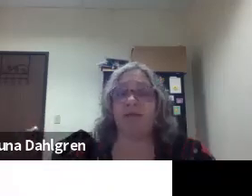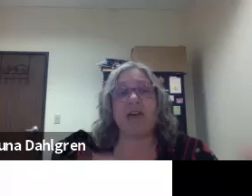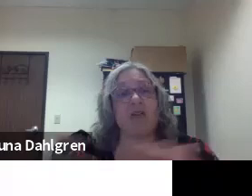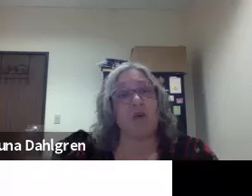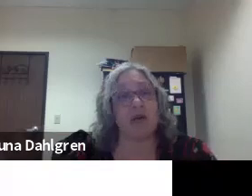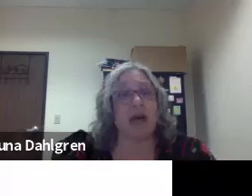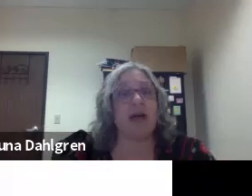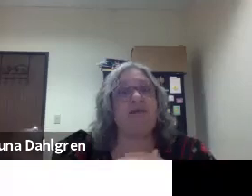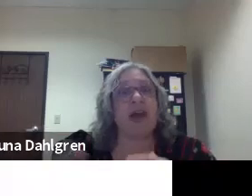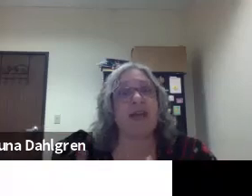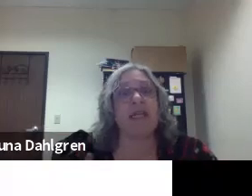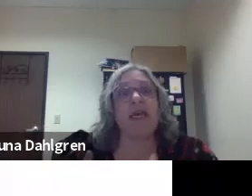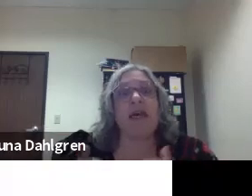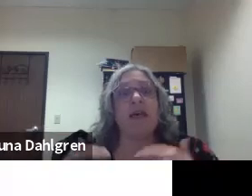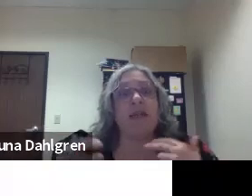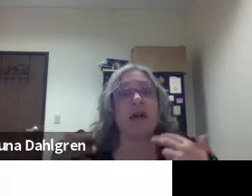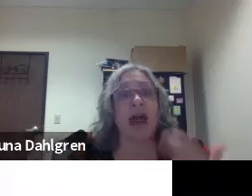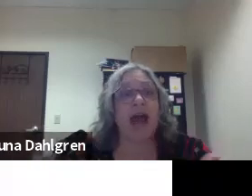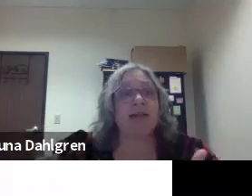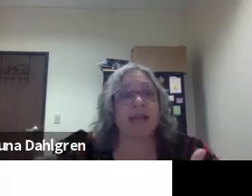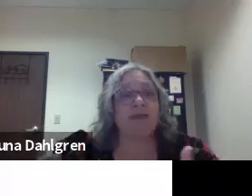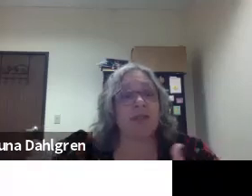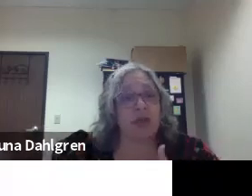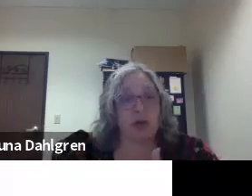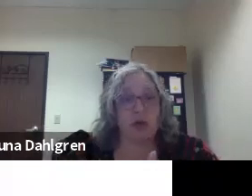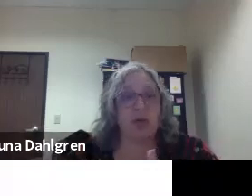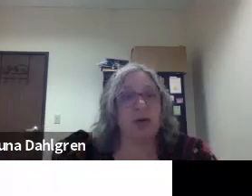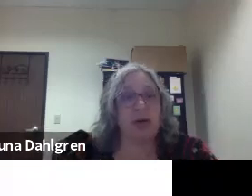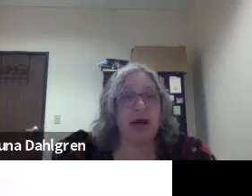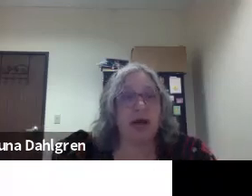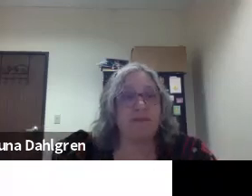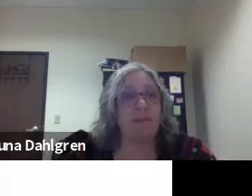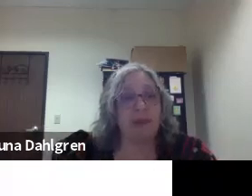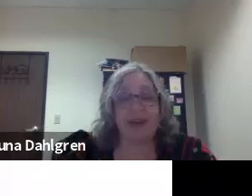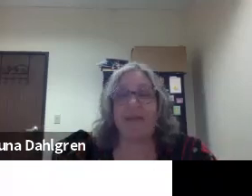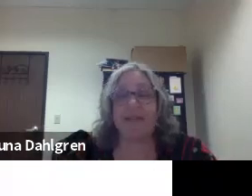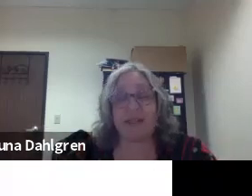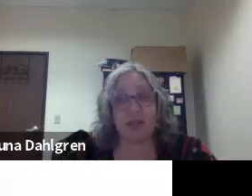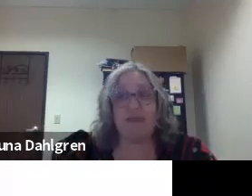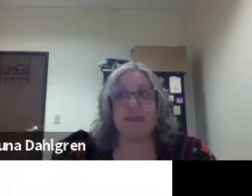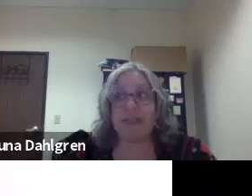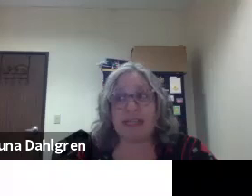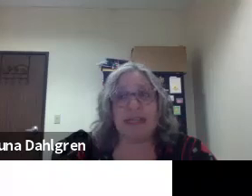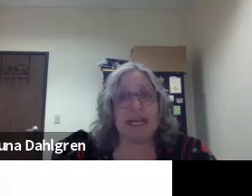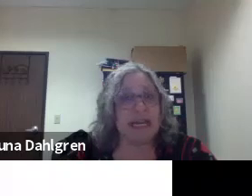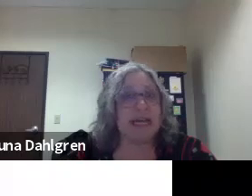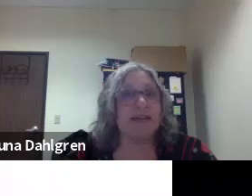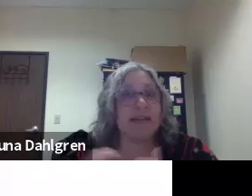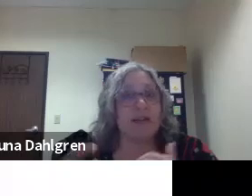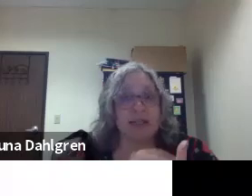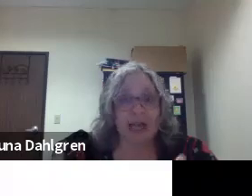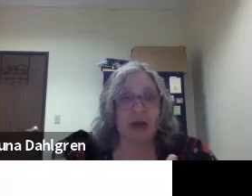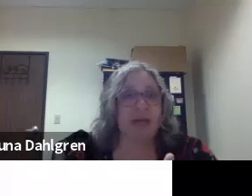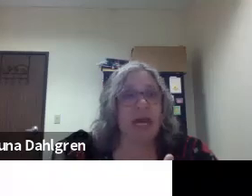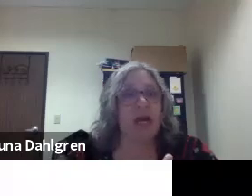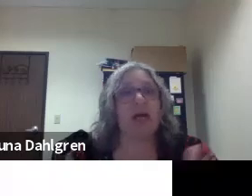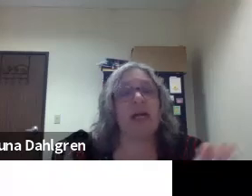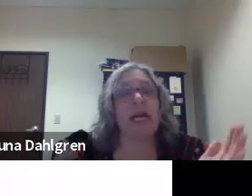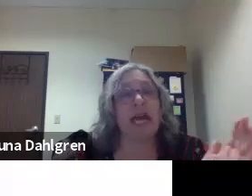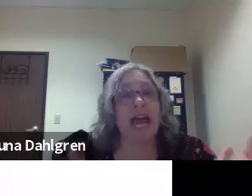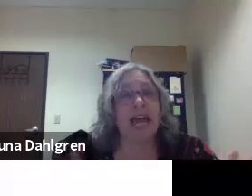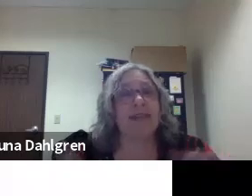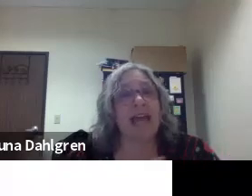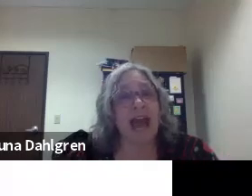will affect or not affect, their access to benefits and services that they need, such as